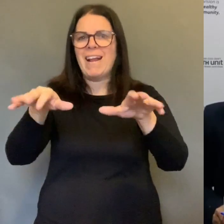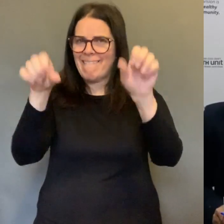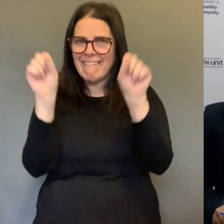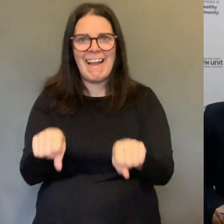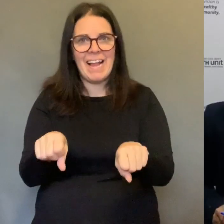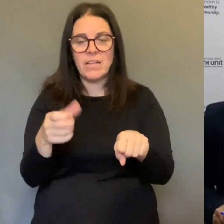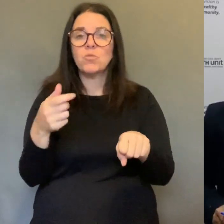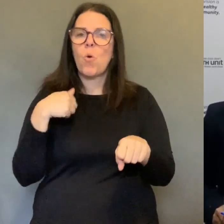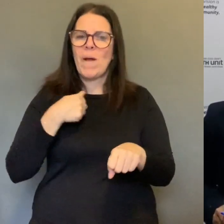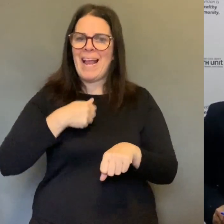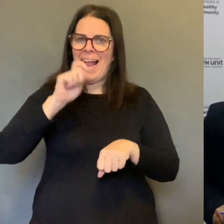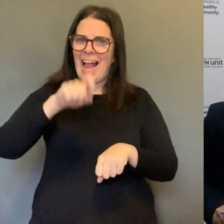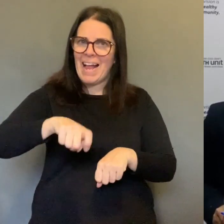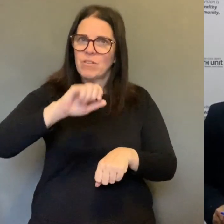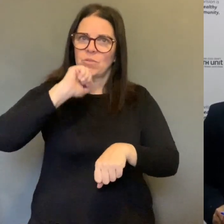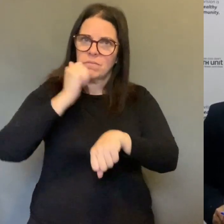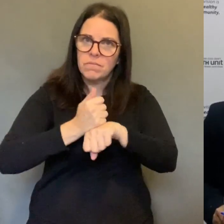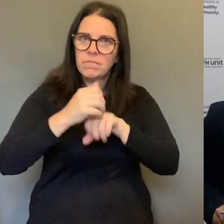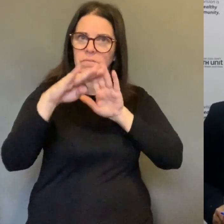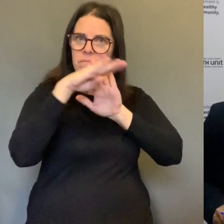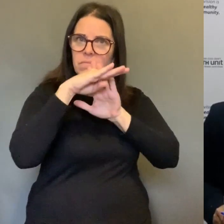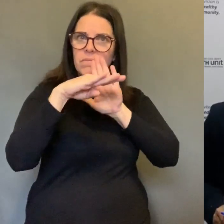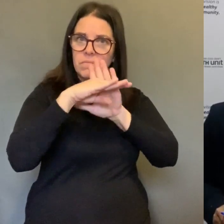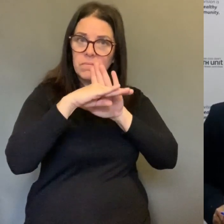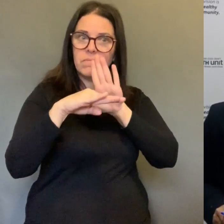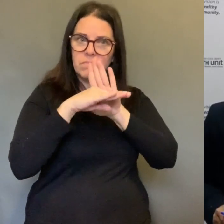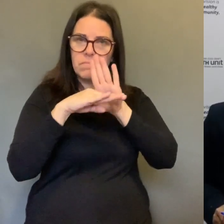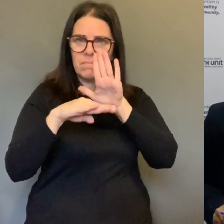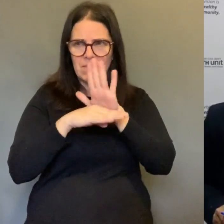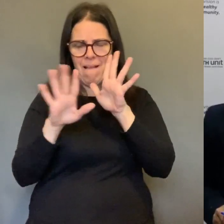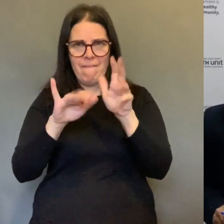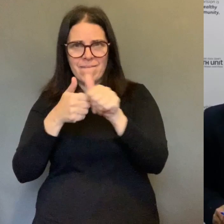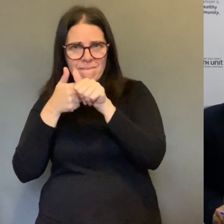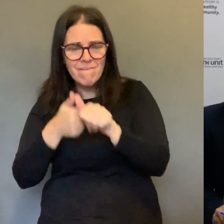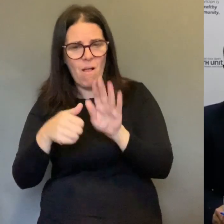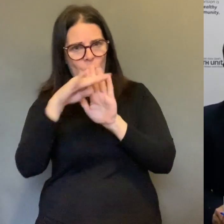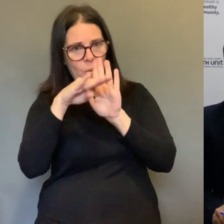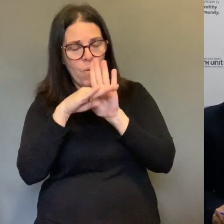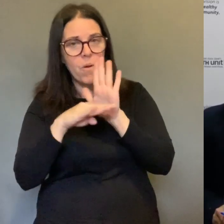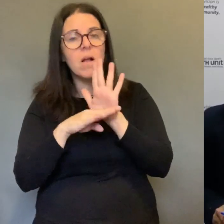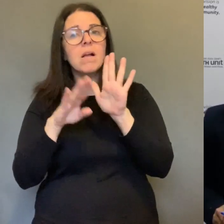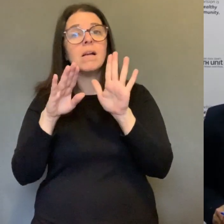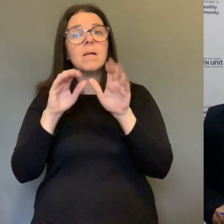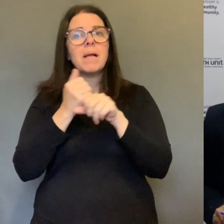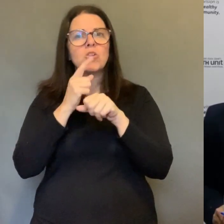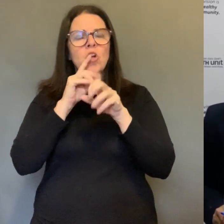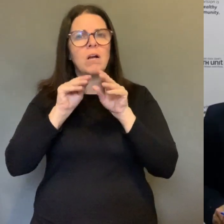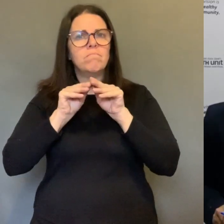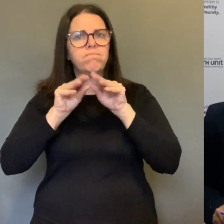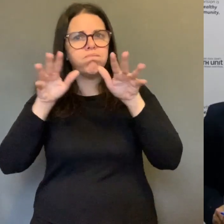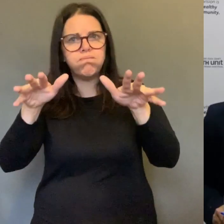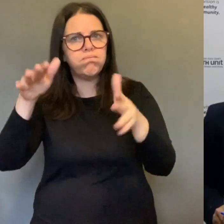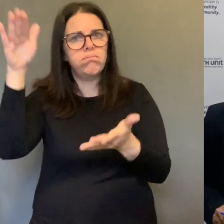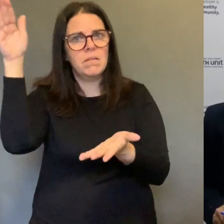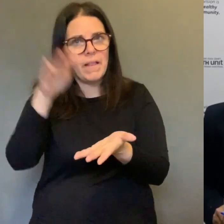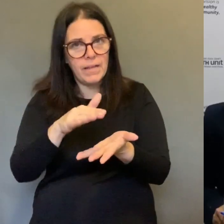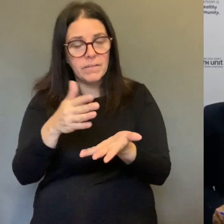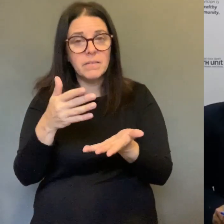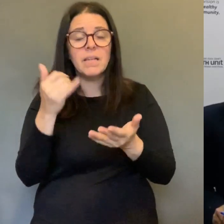before. So we have to approach this very cautiously until we are in a position to say that, yep, our cases